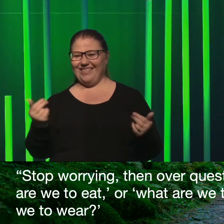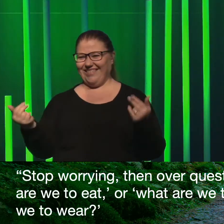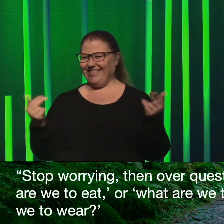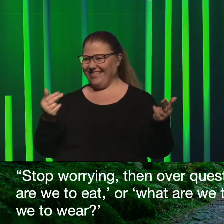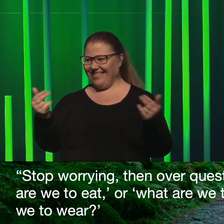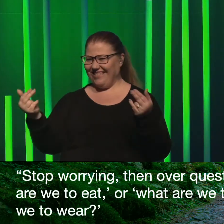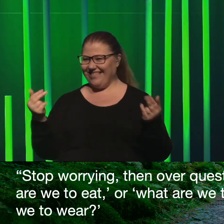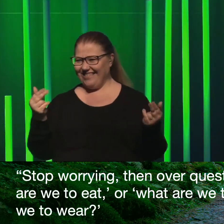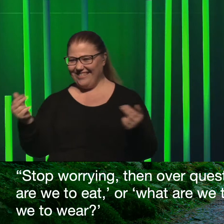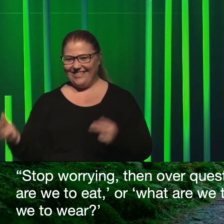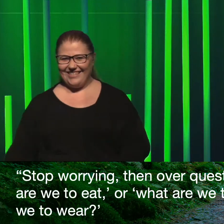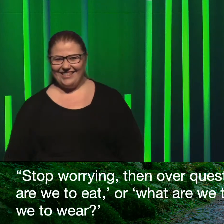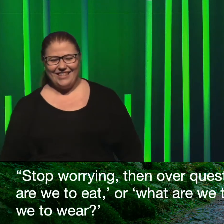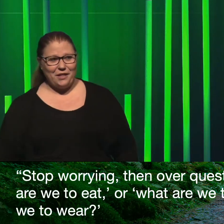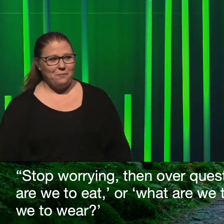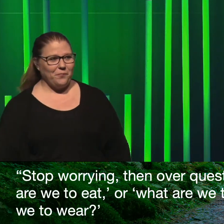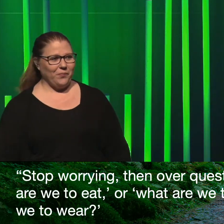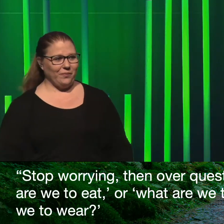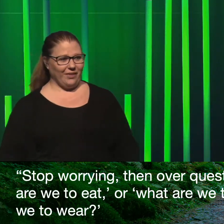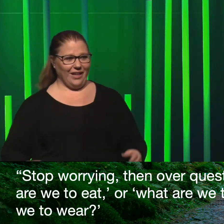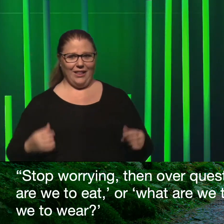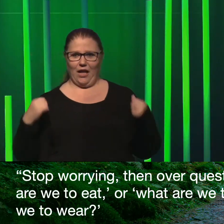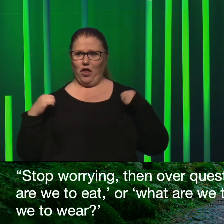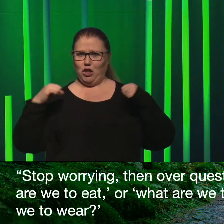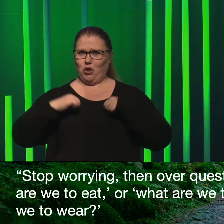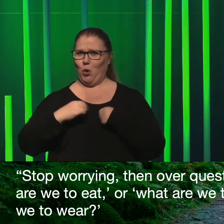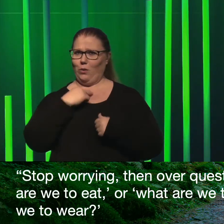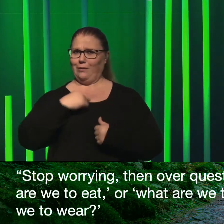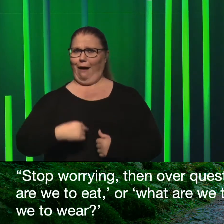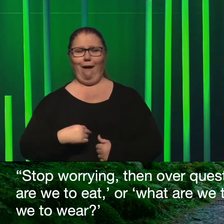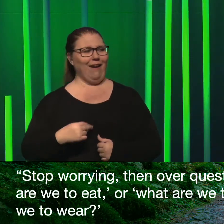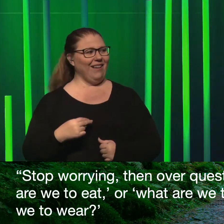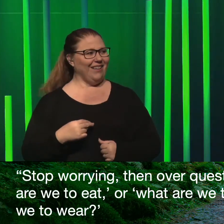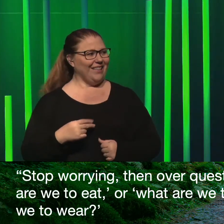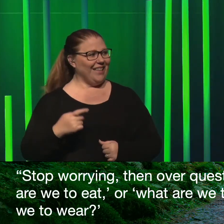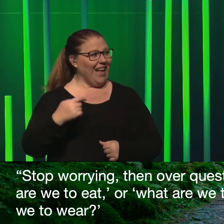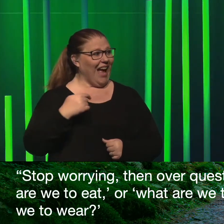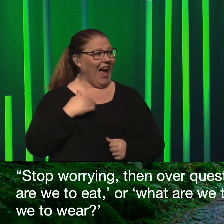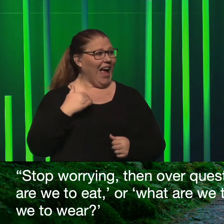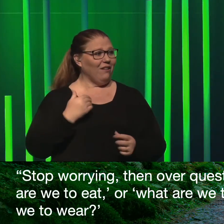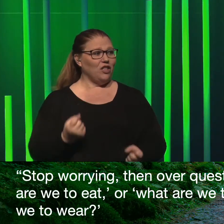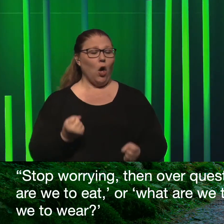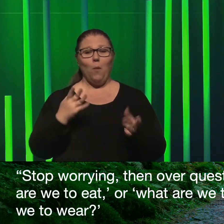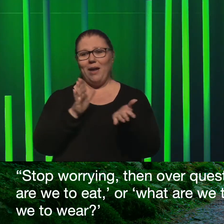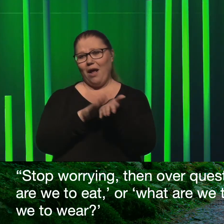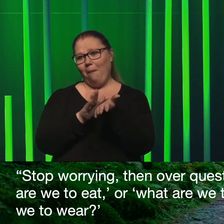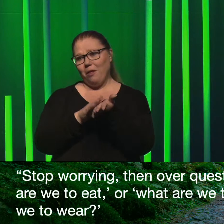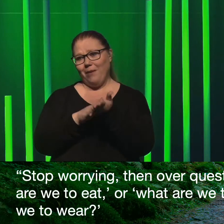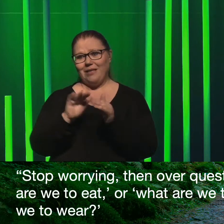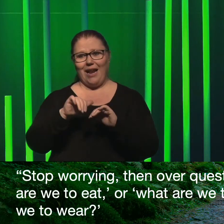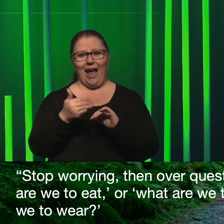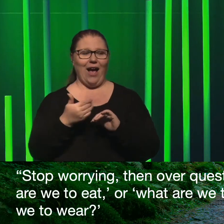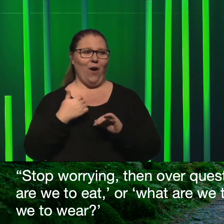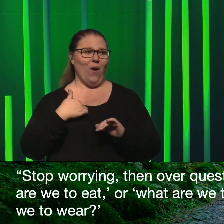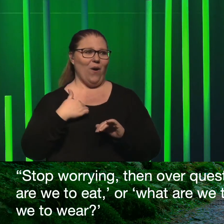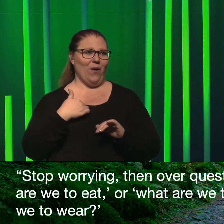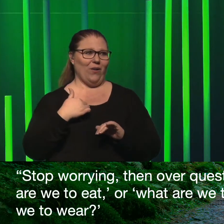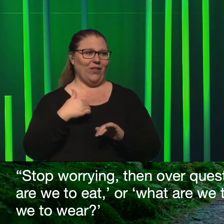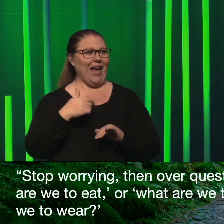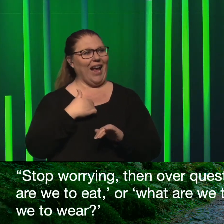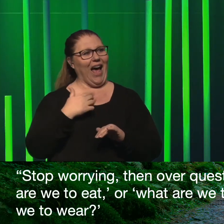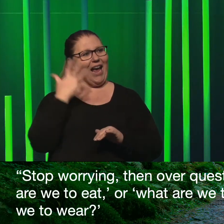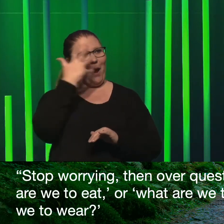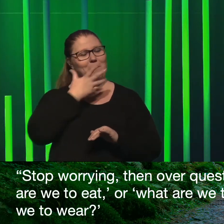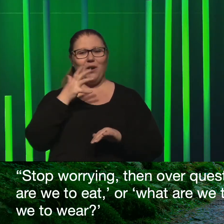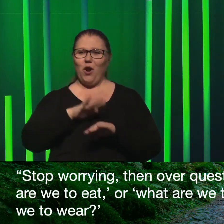up. I get the suit and tie out. By the way, I got so many compliments on how I appeared on Christmas Eve.